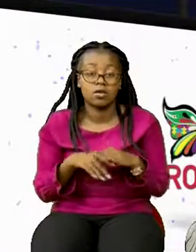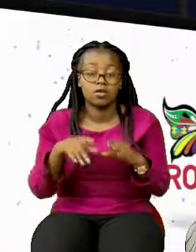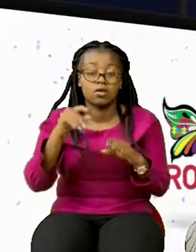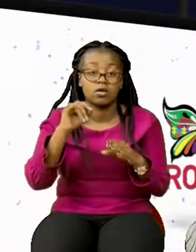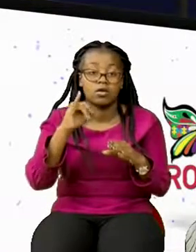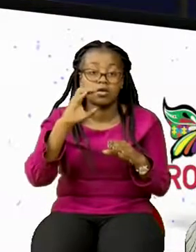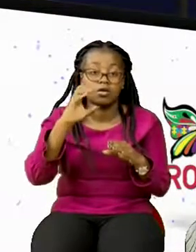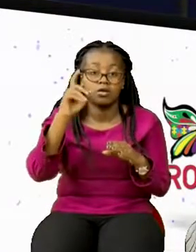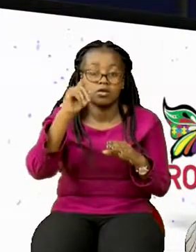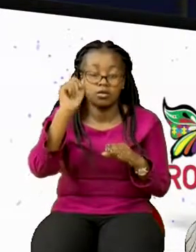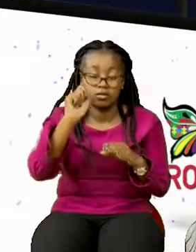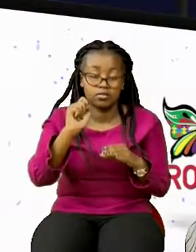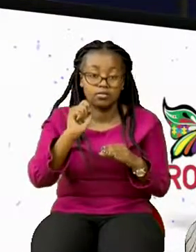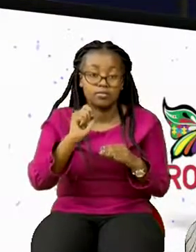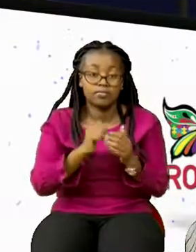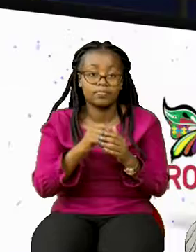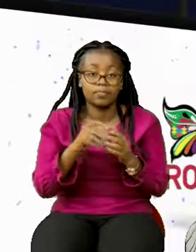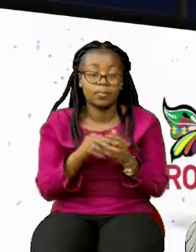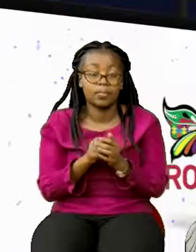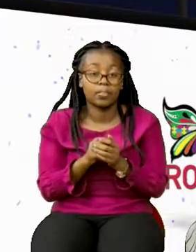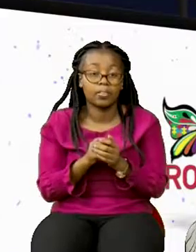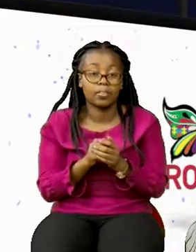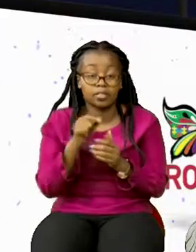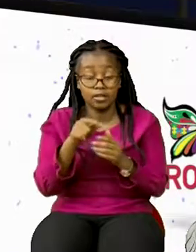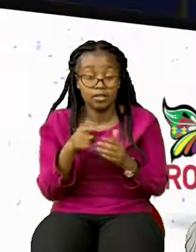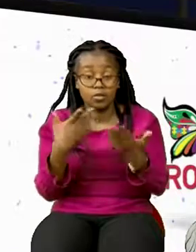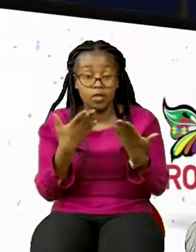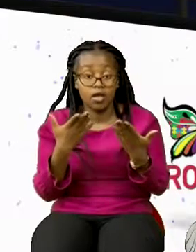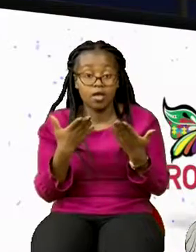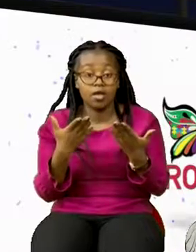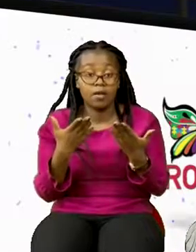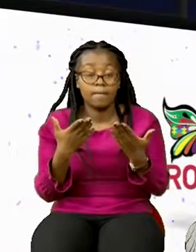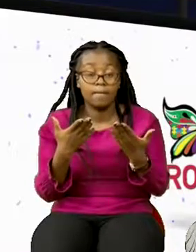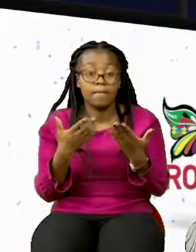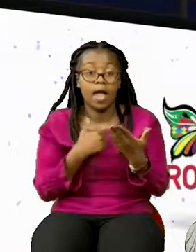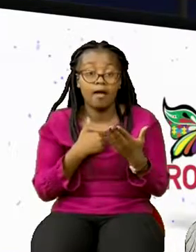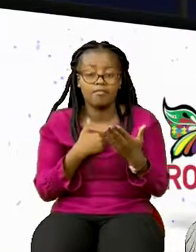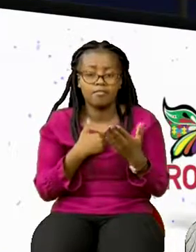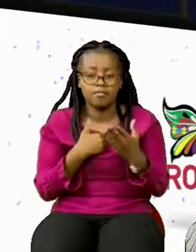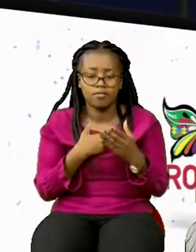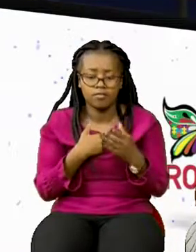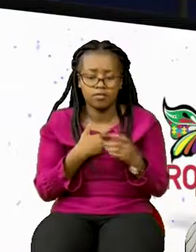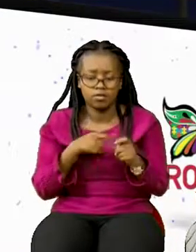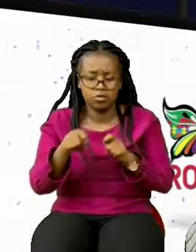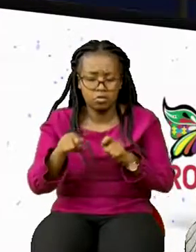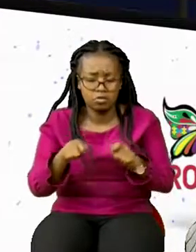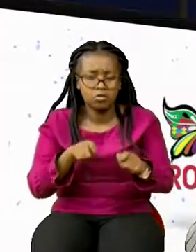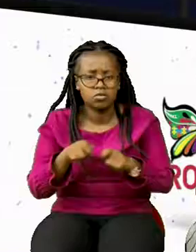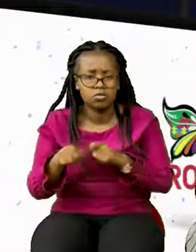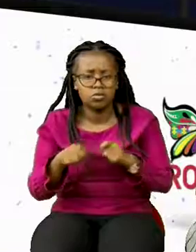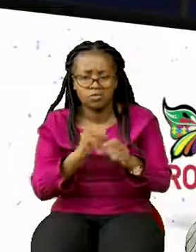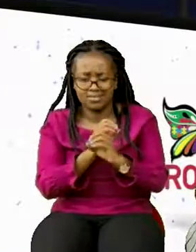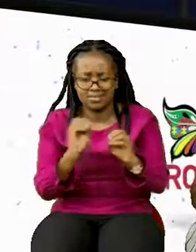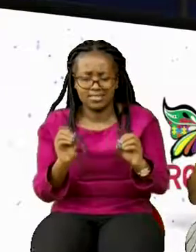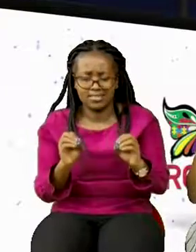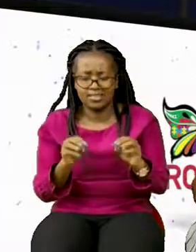and Tourette disorders. This is a disorder where you find there is uncontrollable and